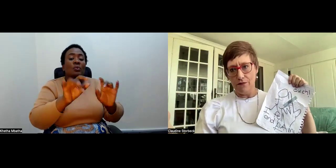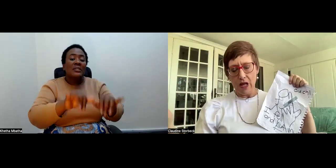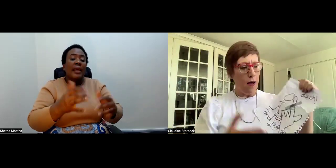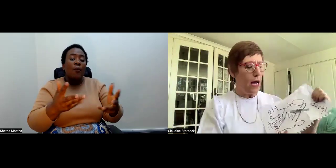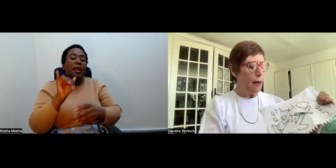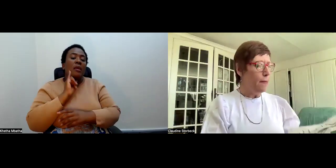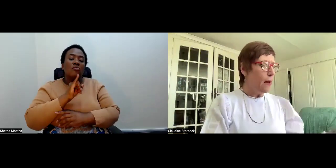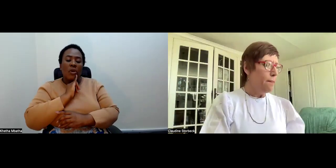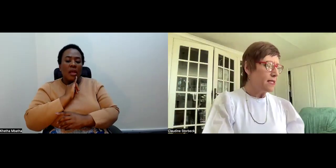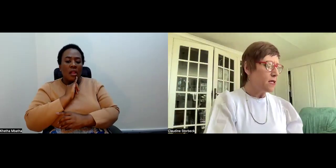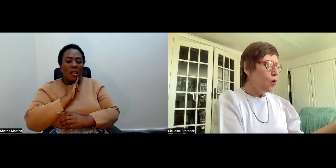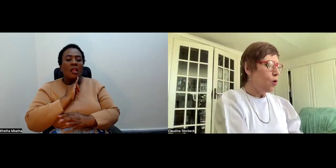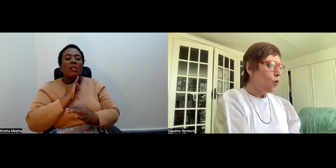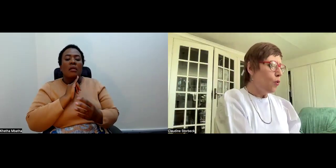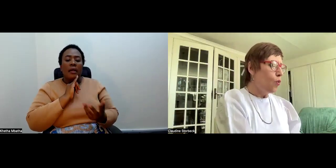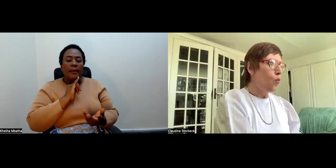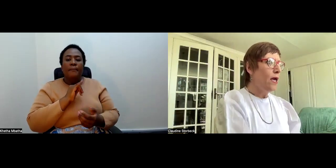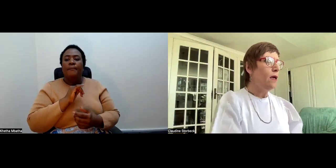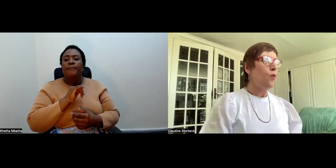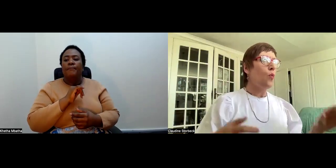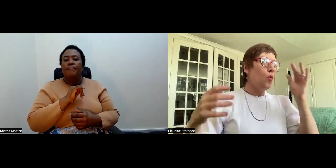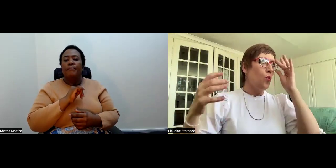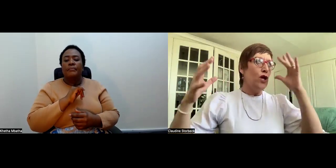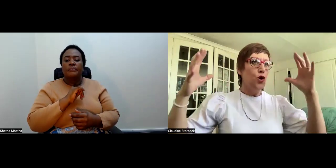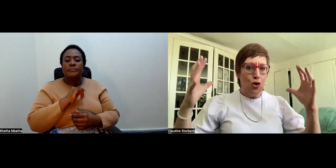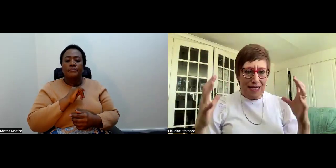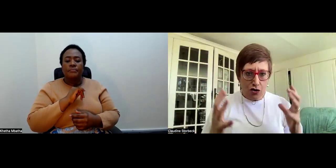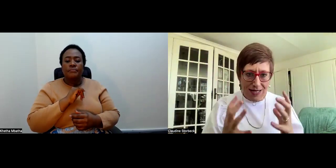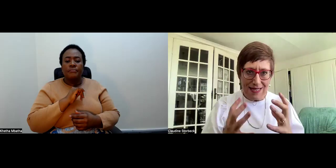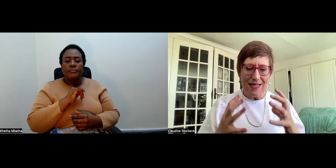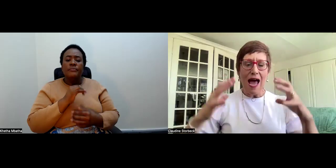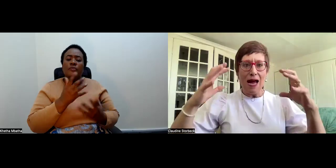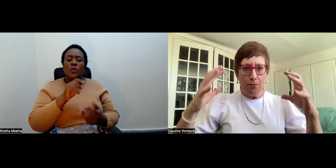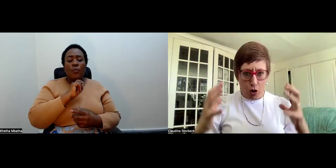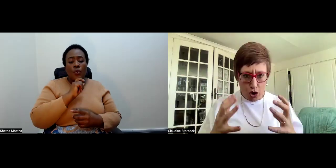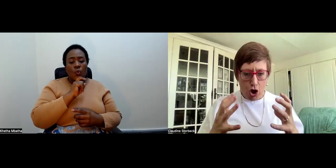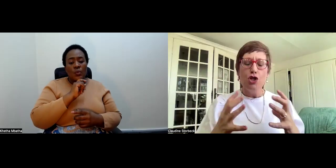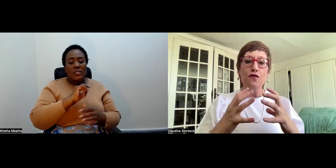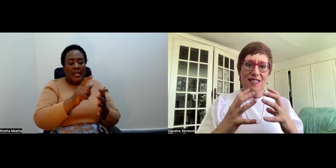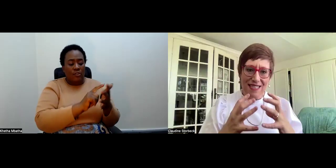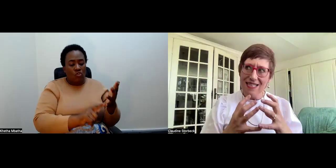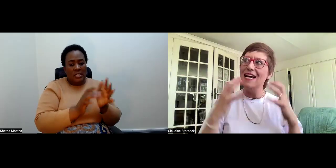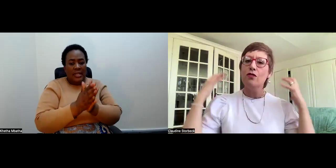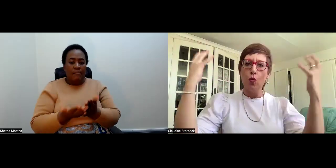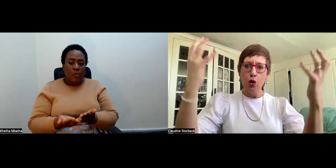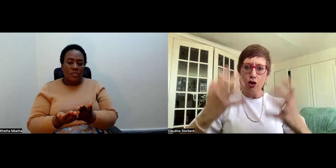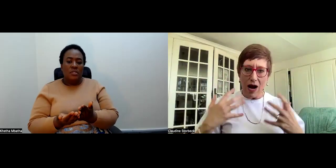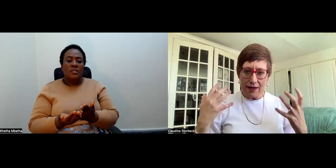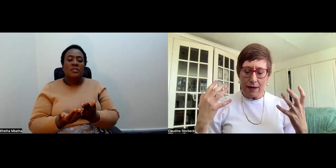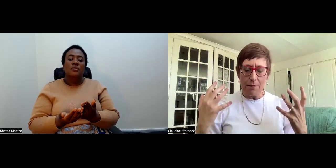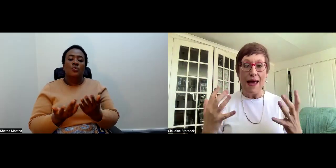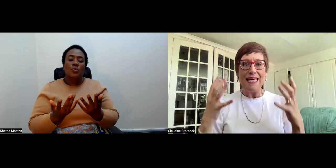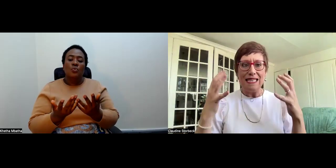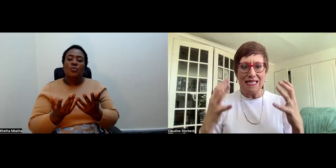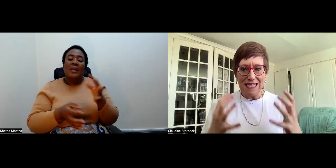Shuli. But we use literacy and books to facilitate the world